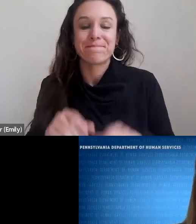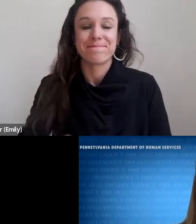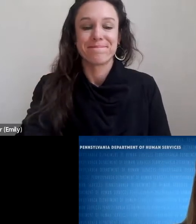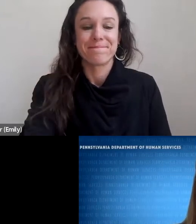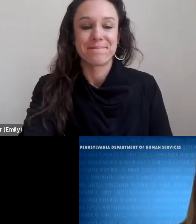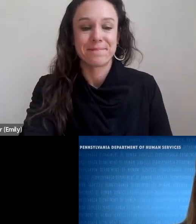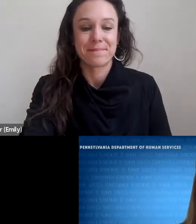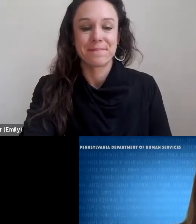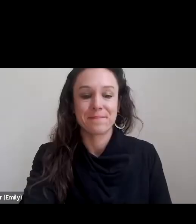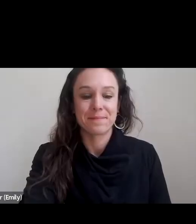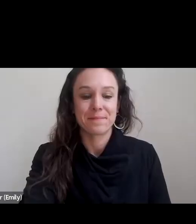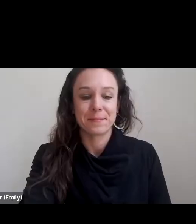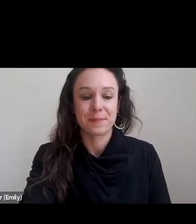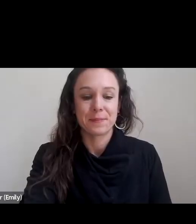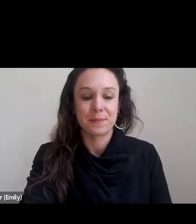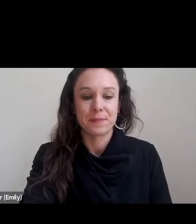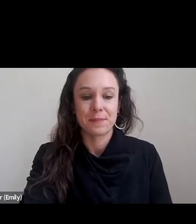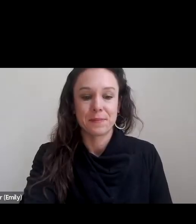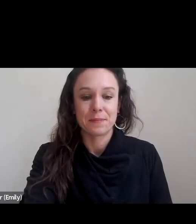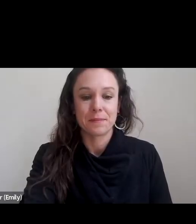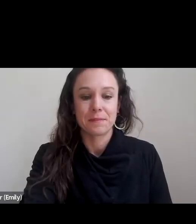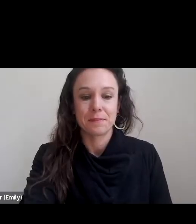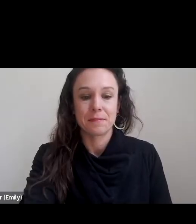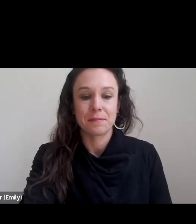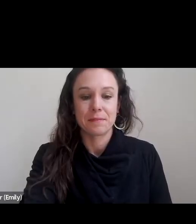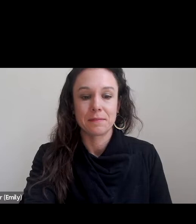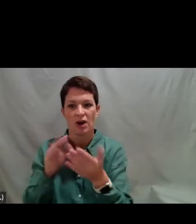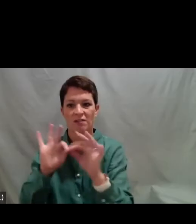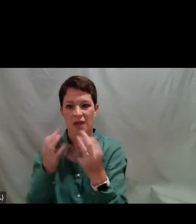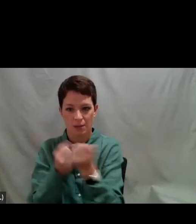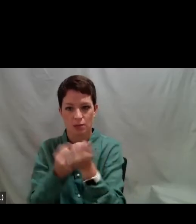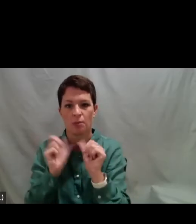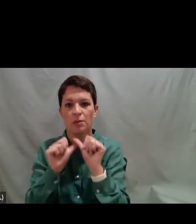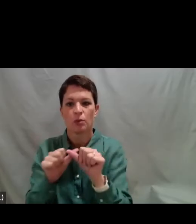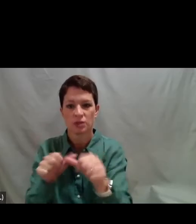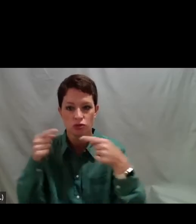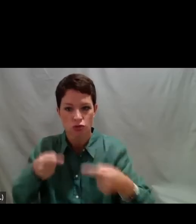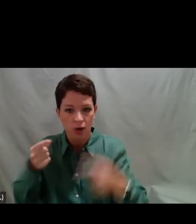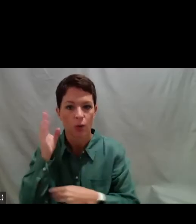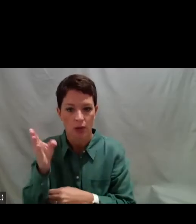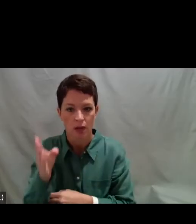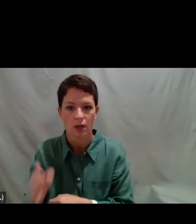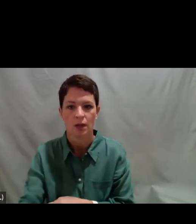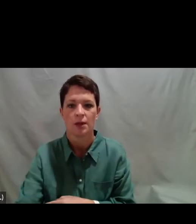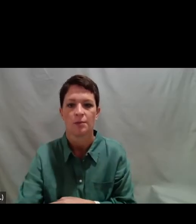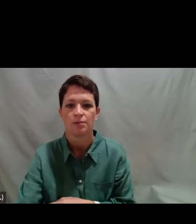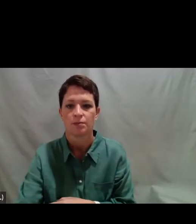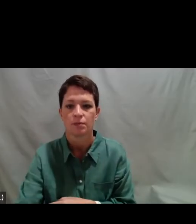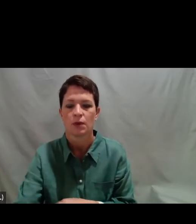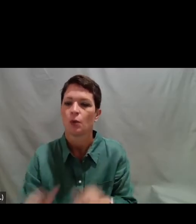be left struggling. It's such a critical piece of family support. So an area we will keep plugging away